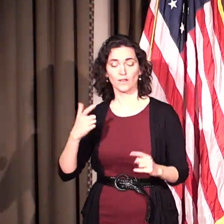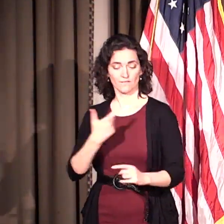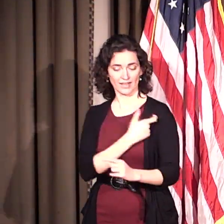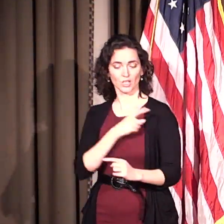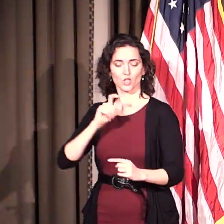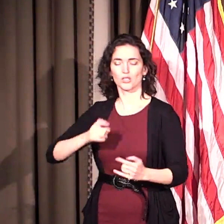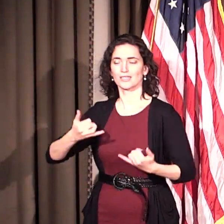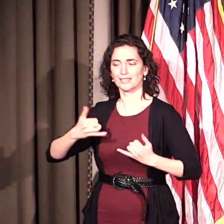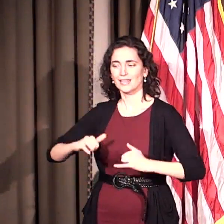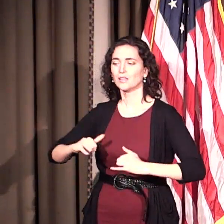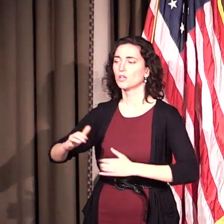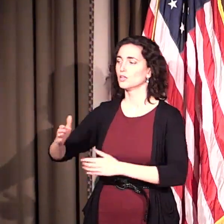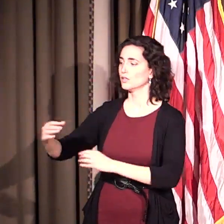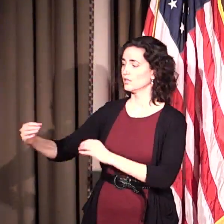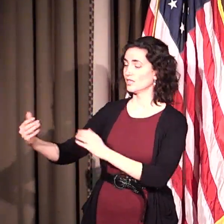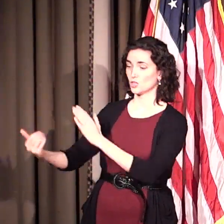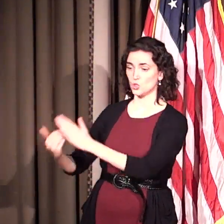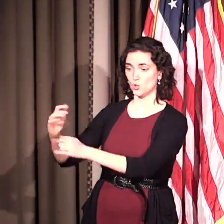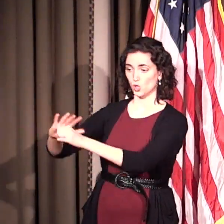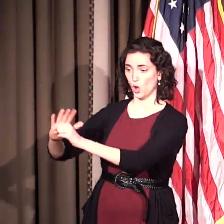ability to some resistance.